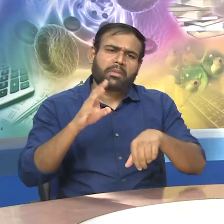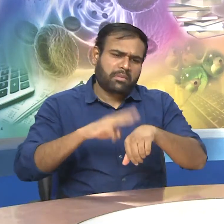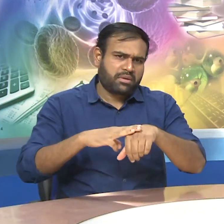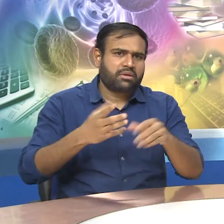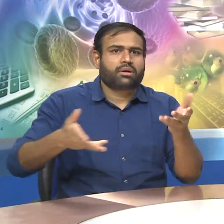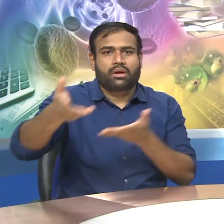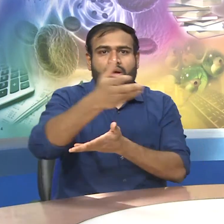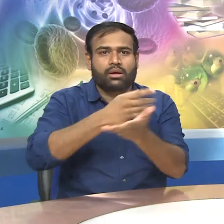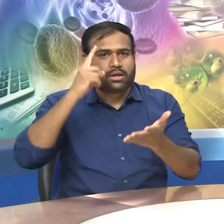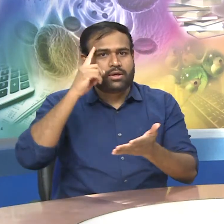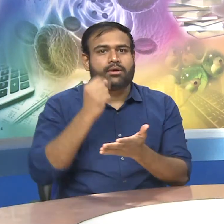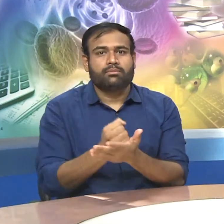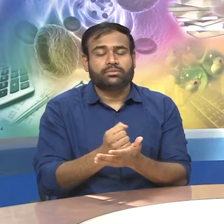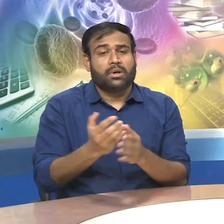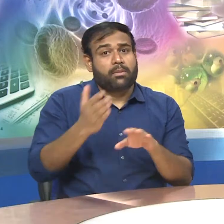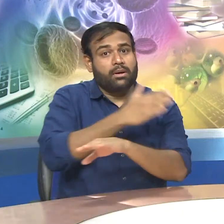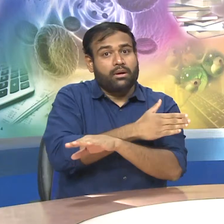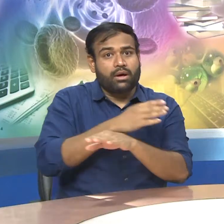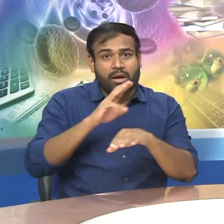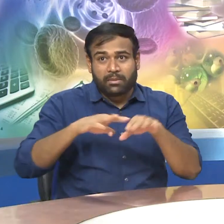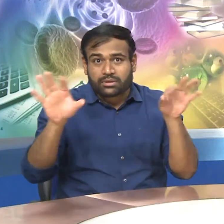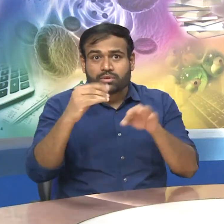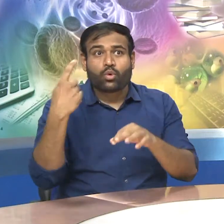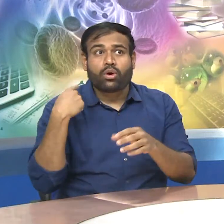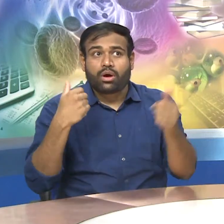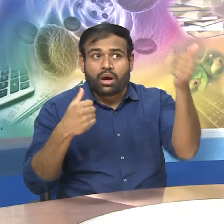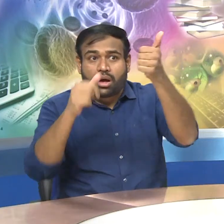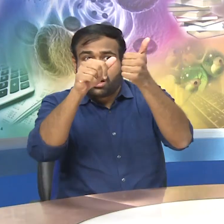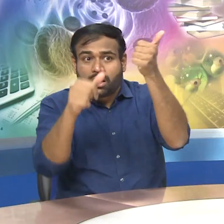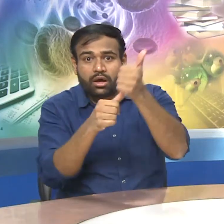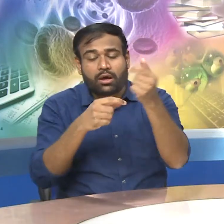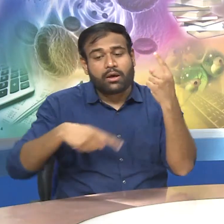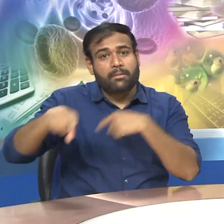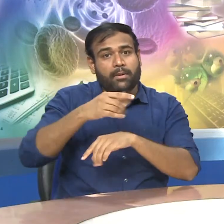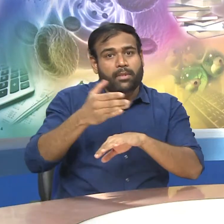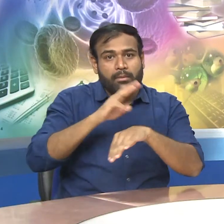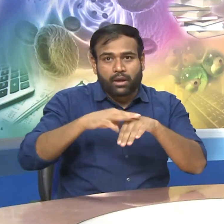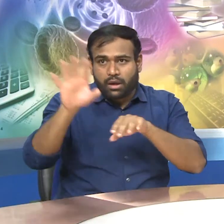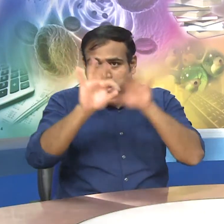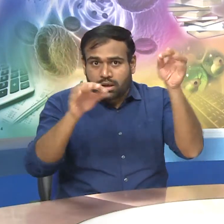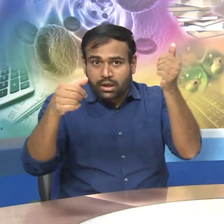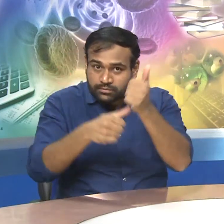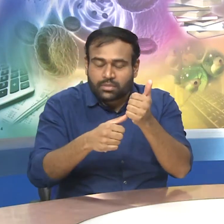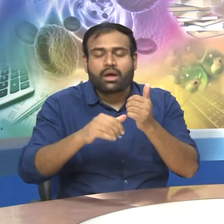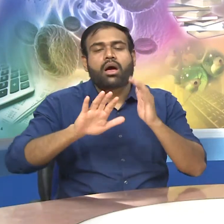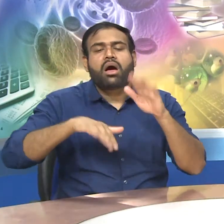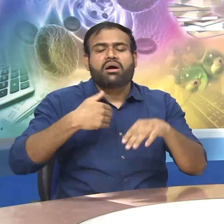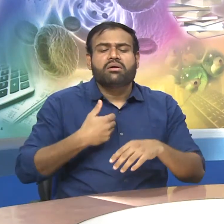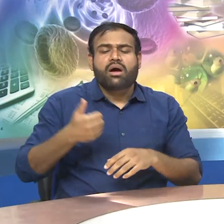also elected by the members of Parishad from amongst themselves.